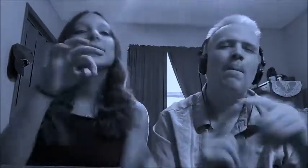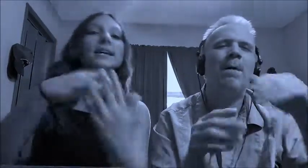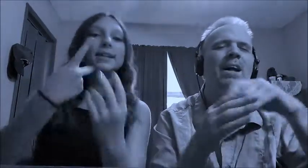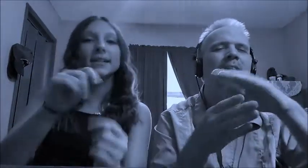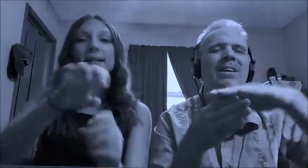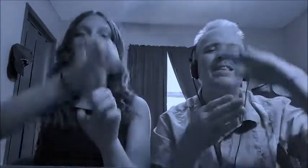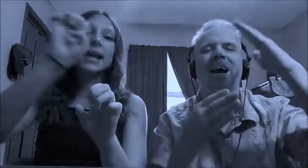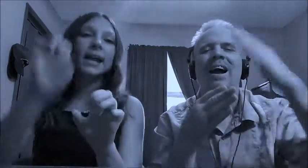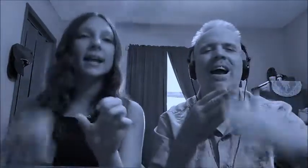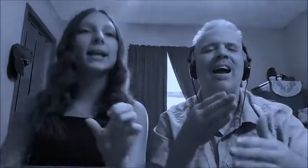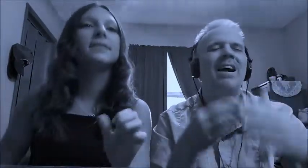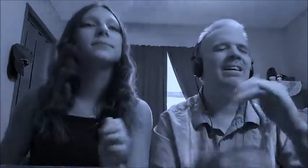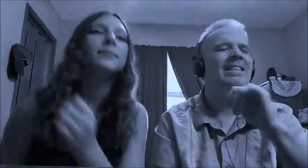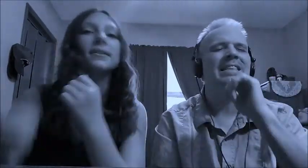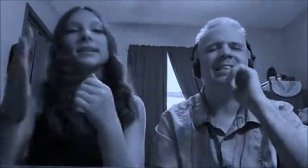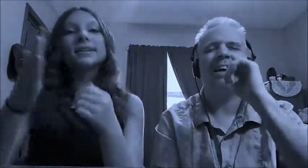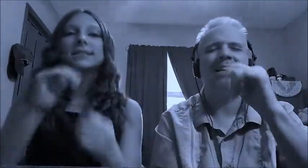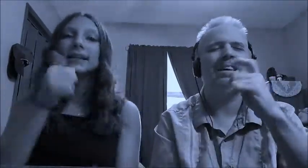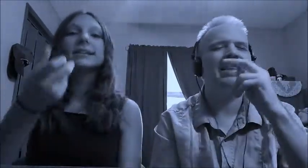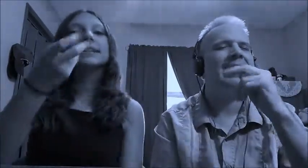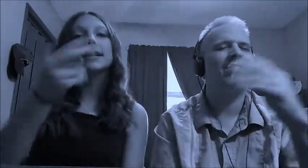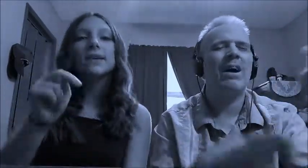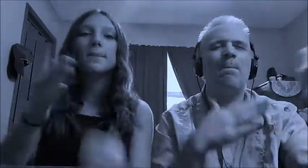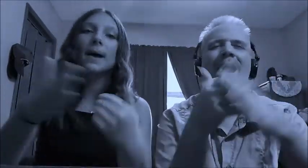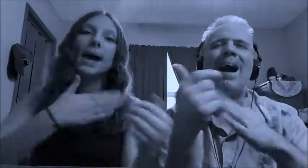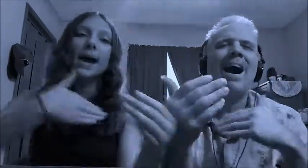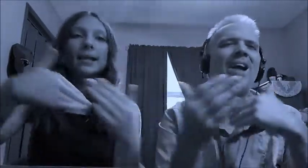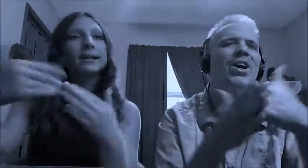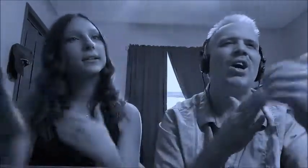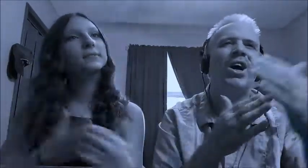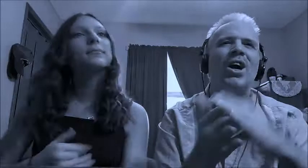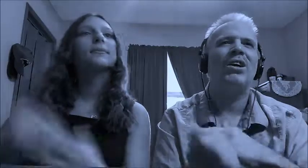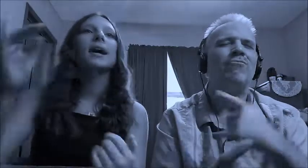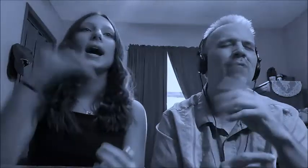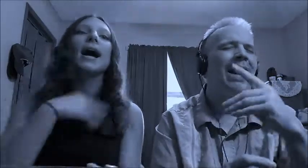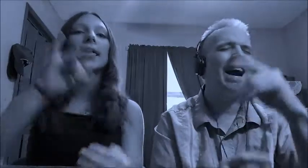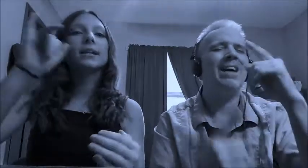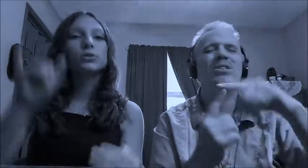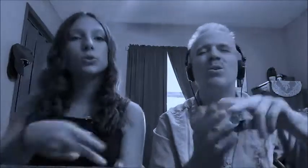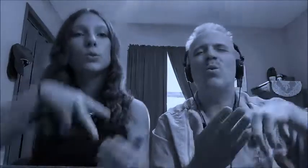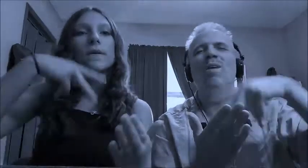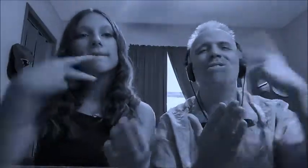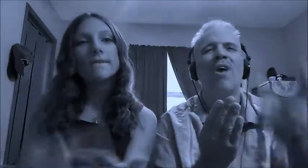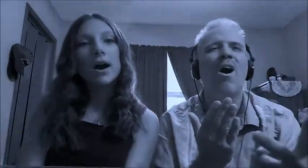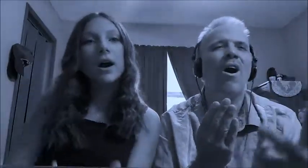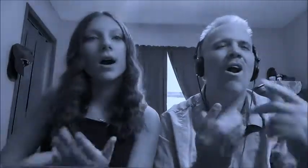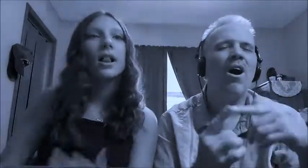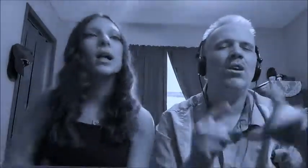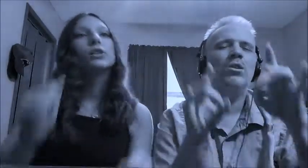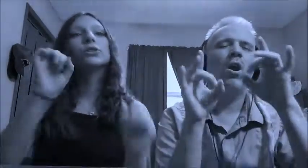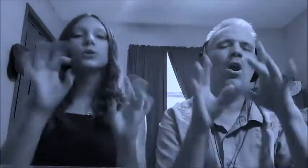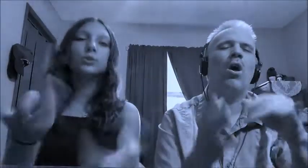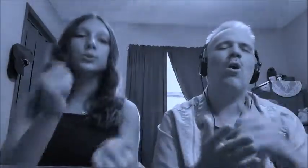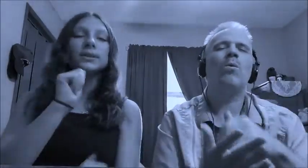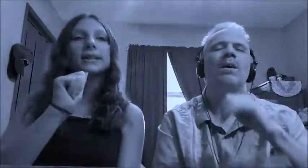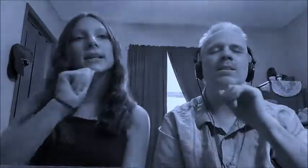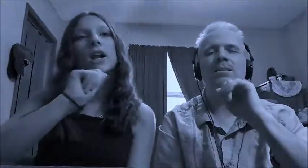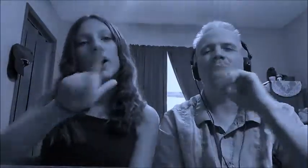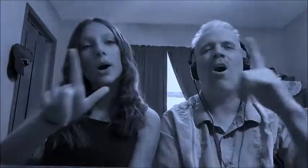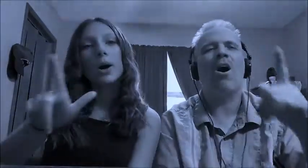But in the end, it doesn't even matter I had to fall to lose it